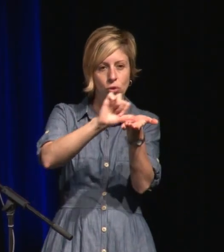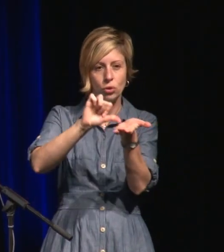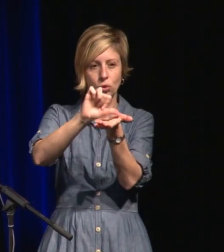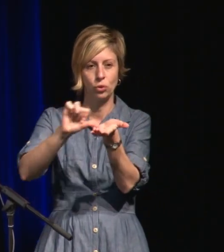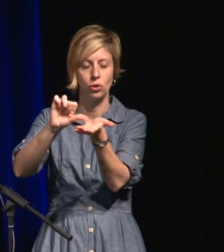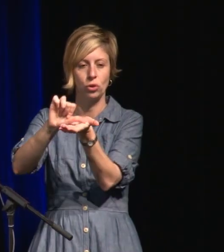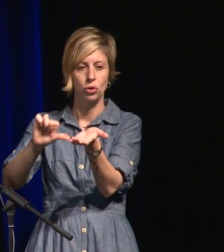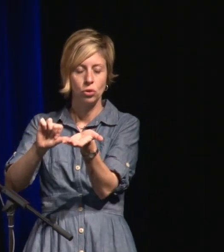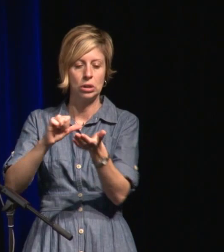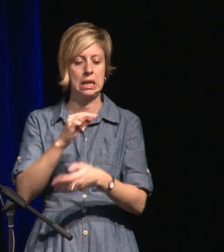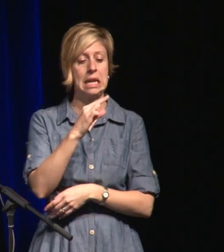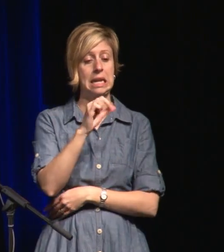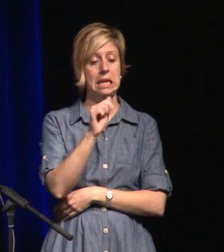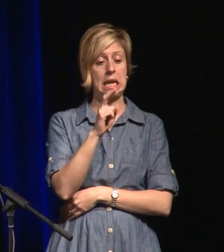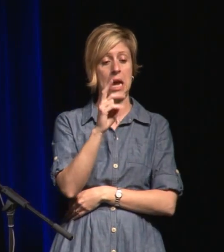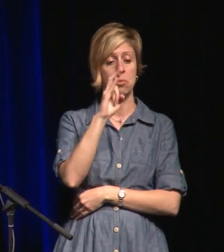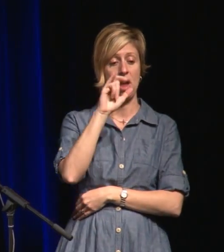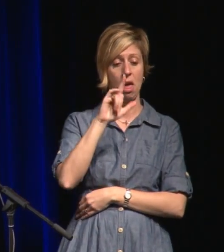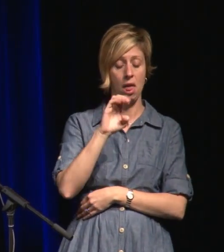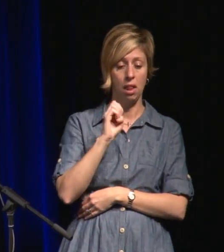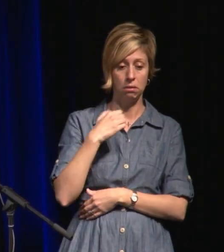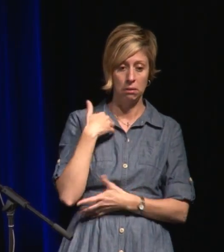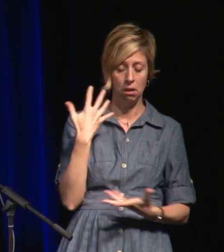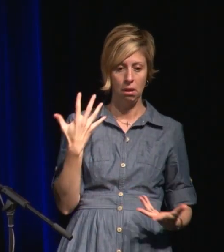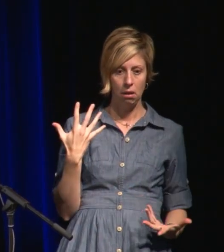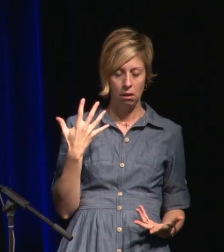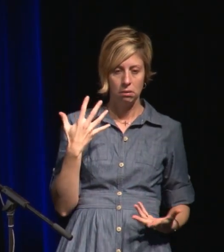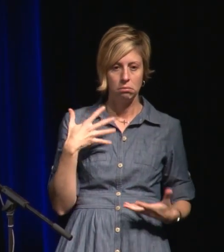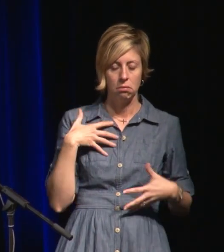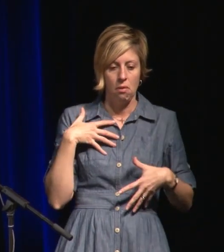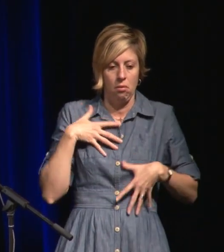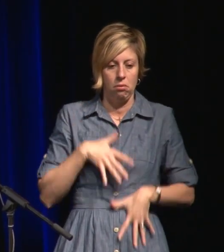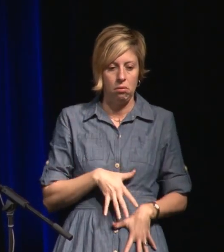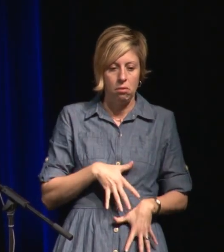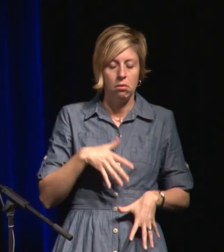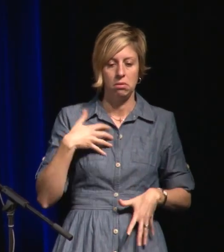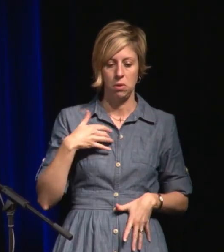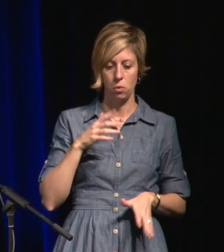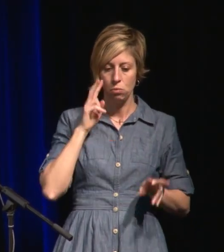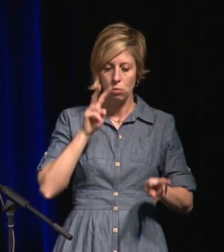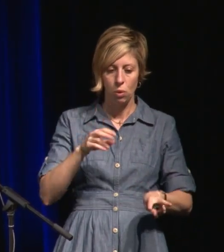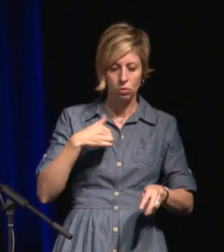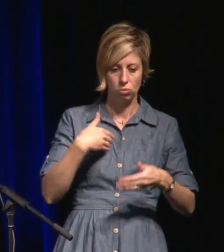Gabrielle felt lost. Her baby was sick, and she couldn't help.